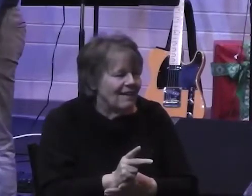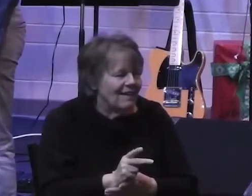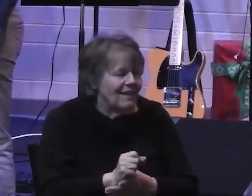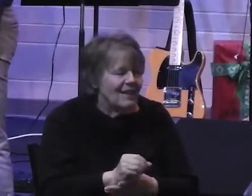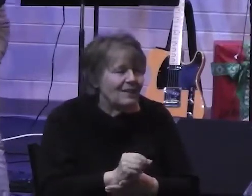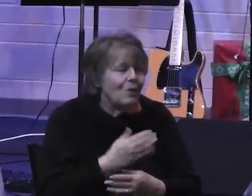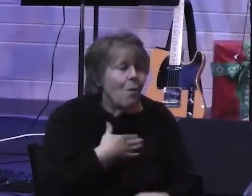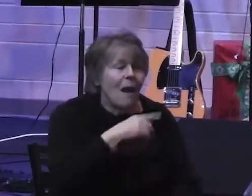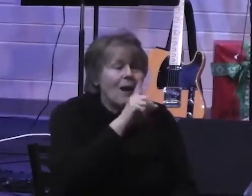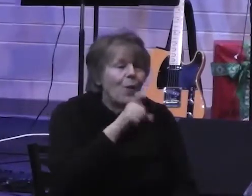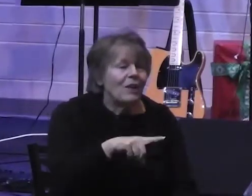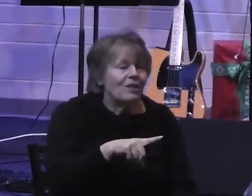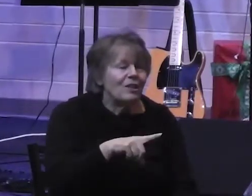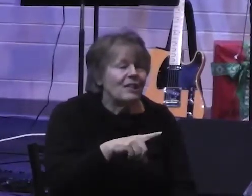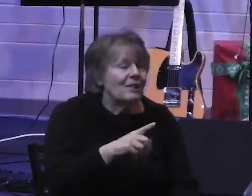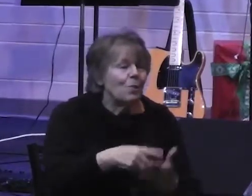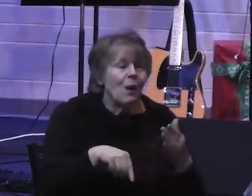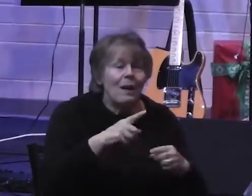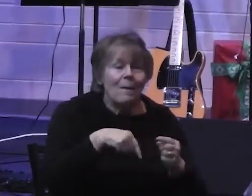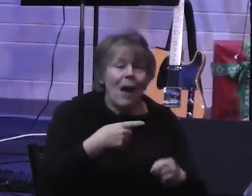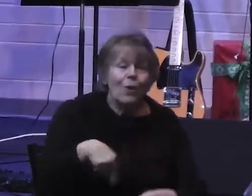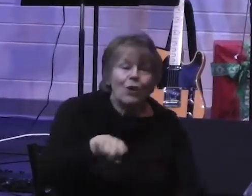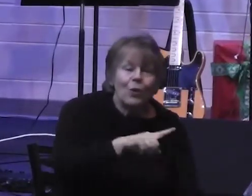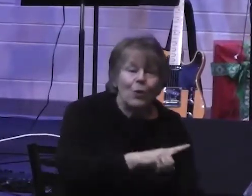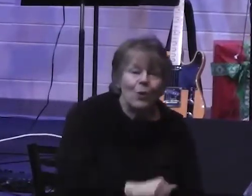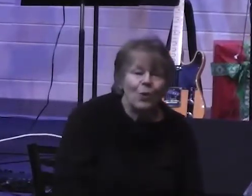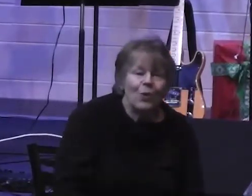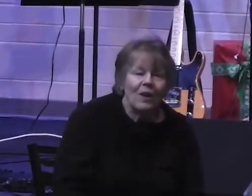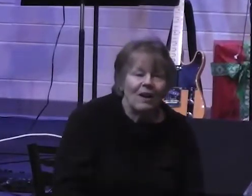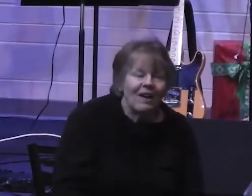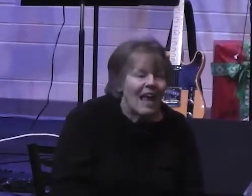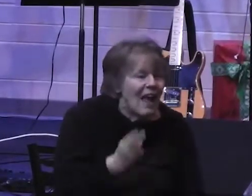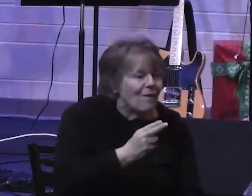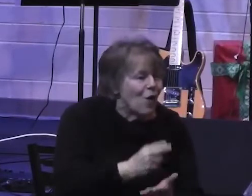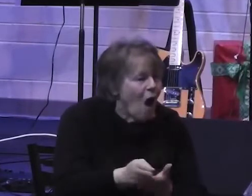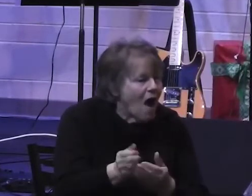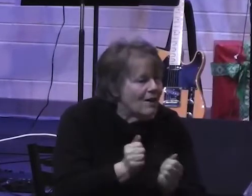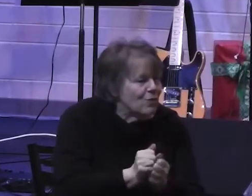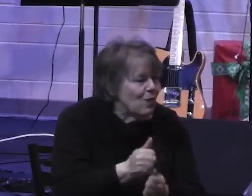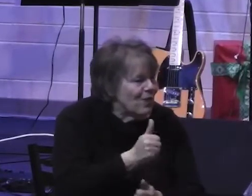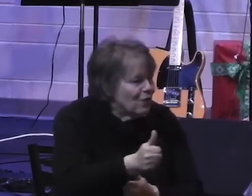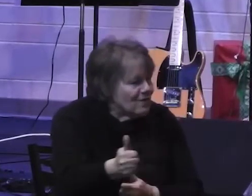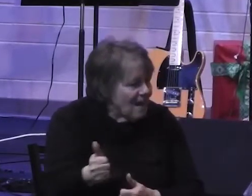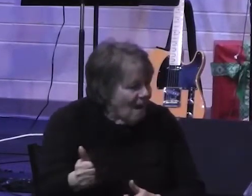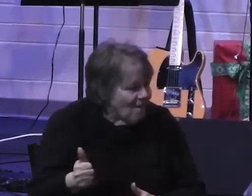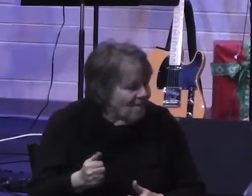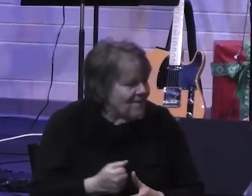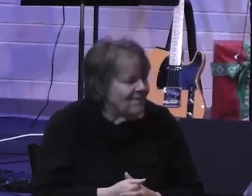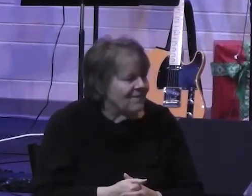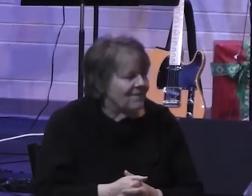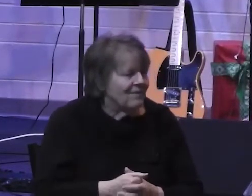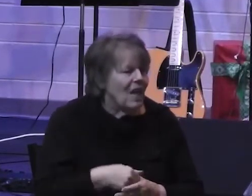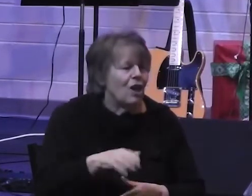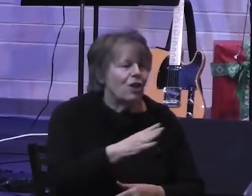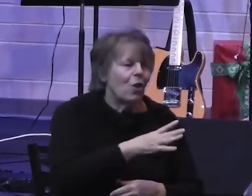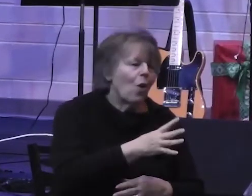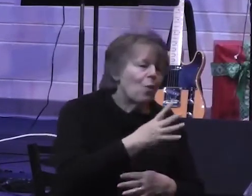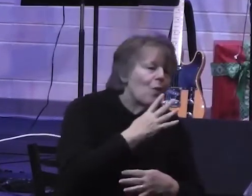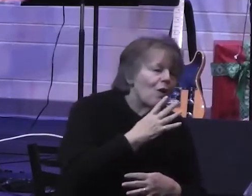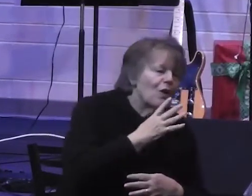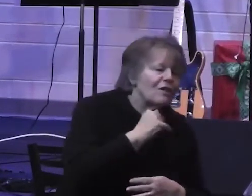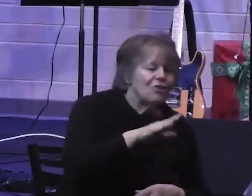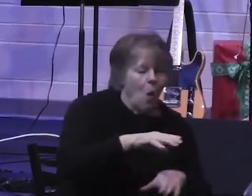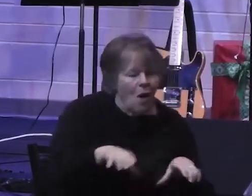What law, if you're honest with yourself, when you live your life, when you speak your words, when you carry out your actions every day, in